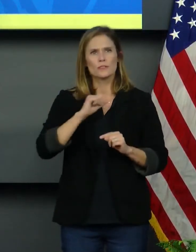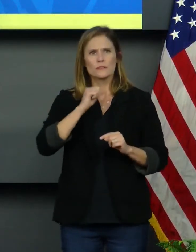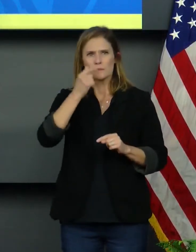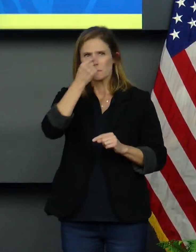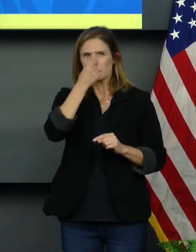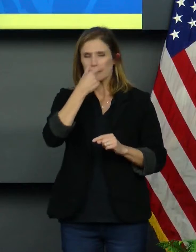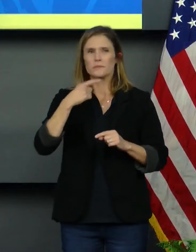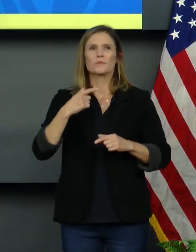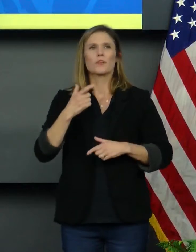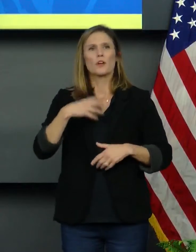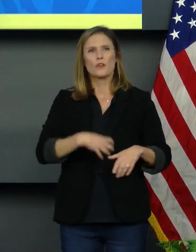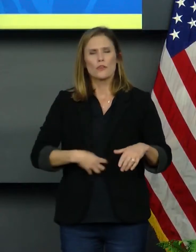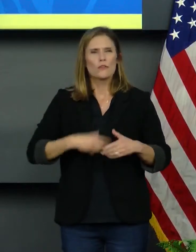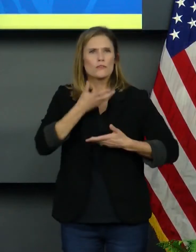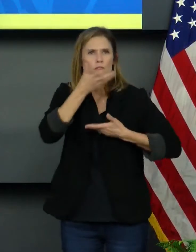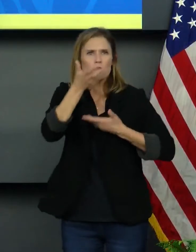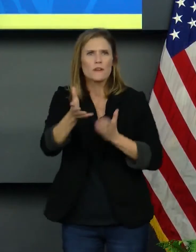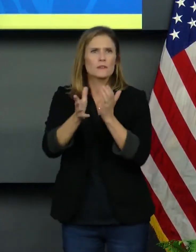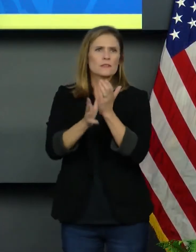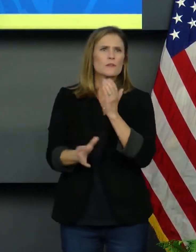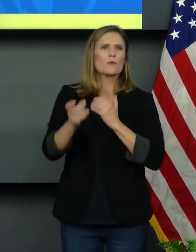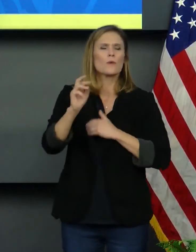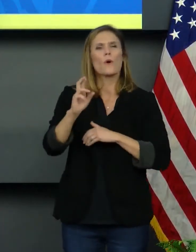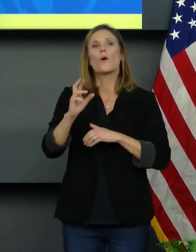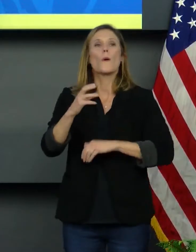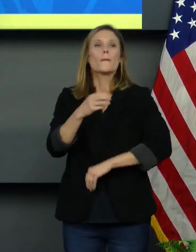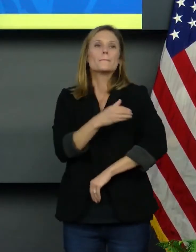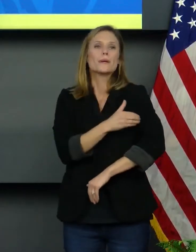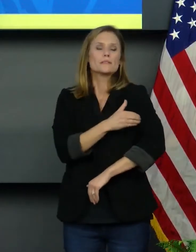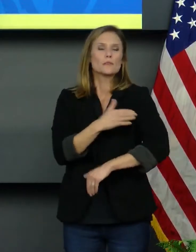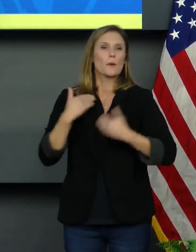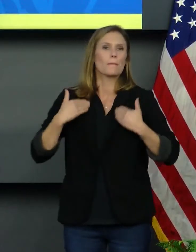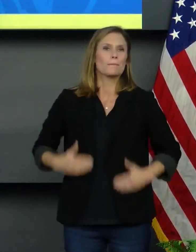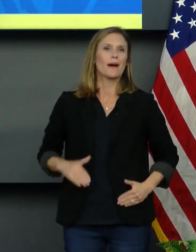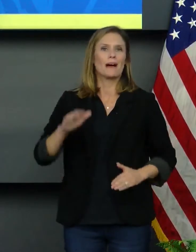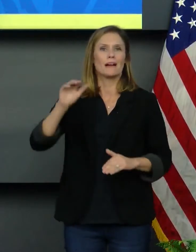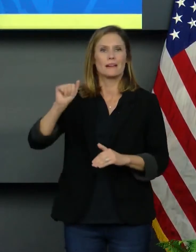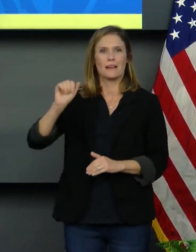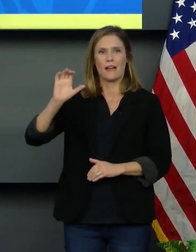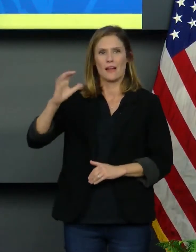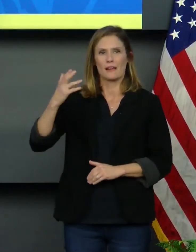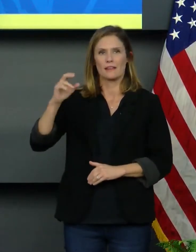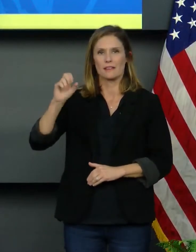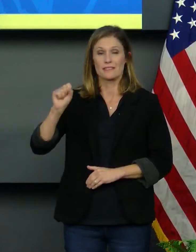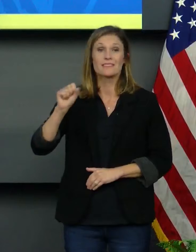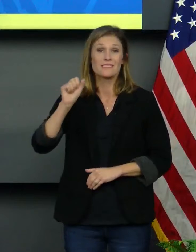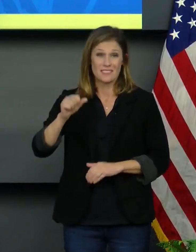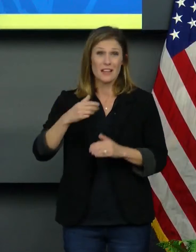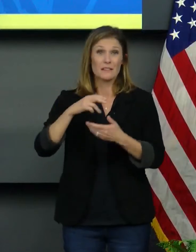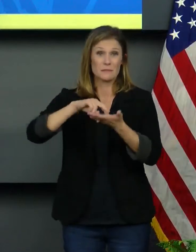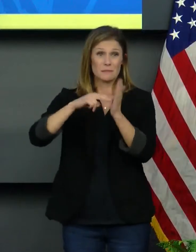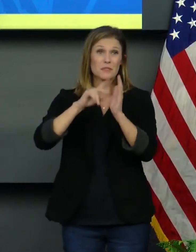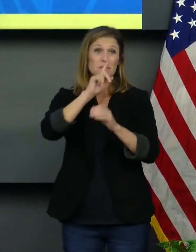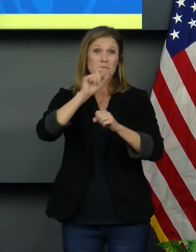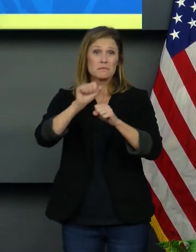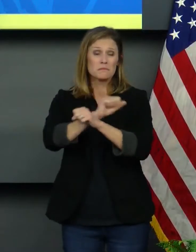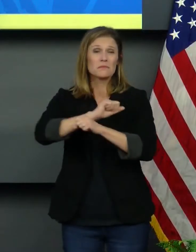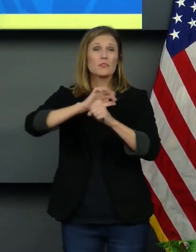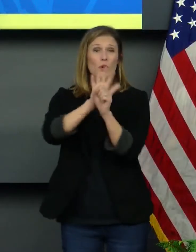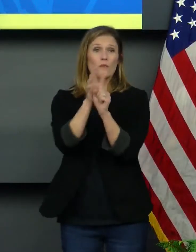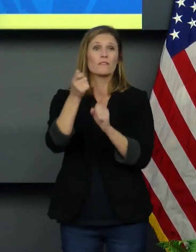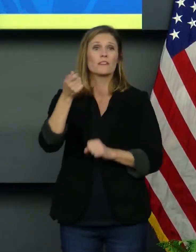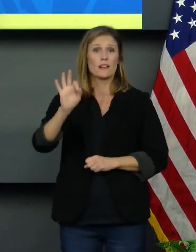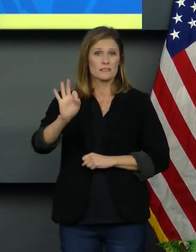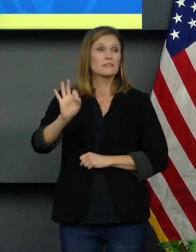nose, nausea or vomiting, diarrhea, or muscle or body aches can indicate COVID-19. They can